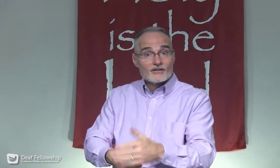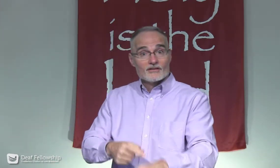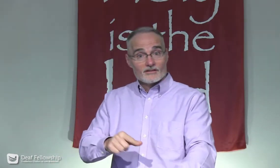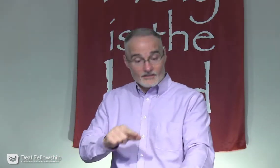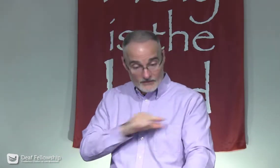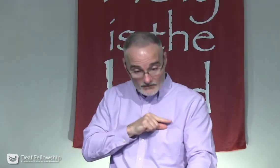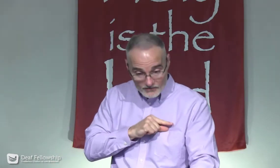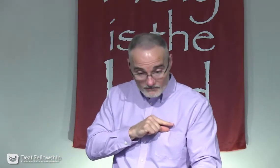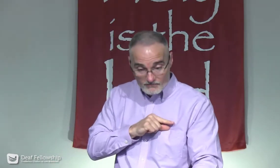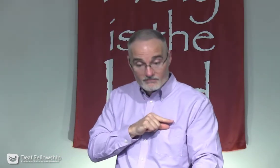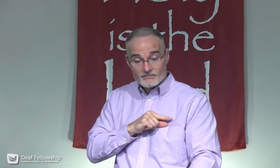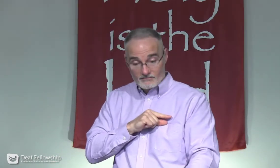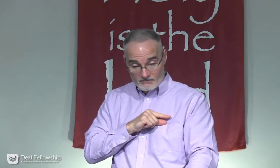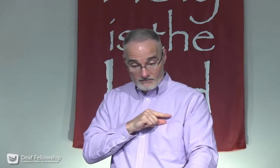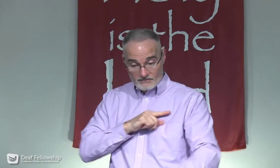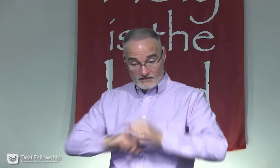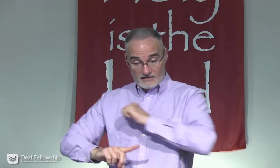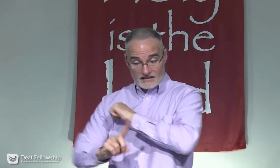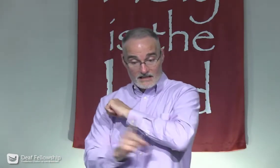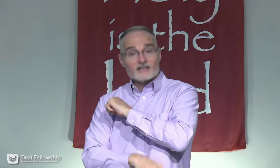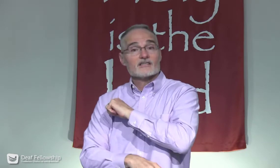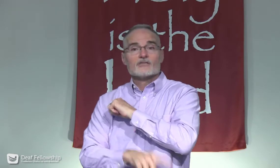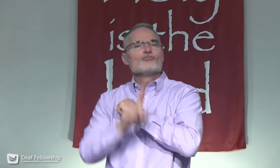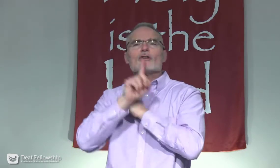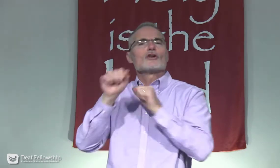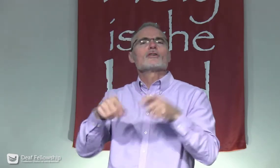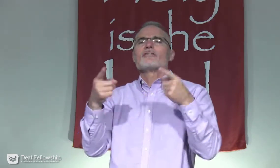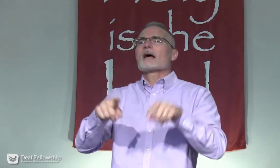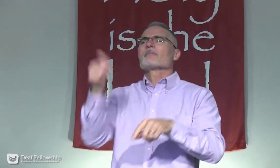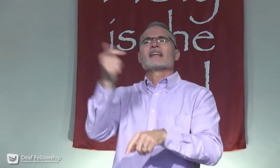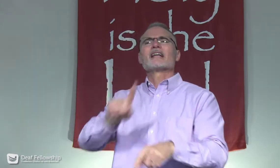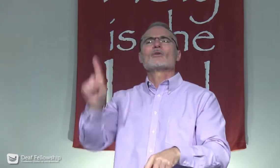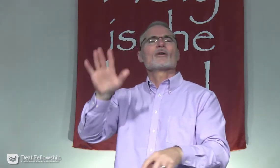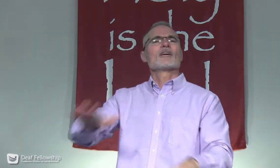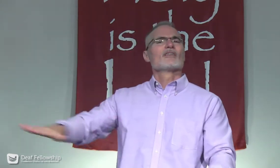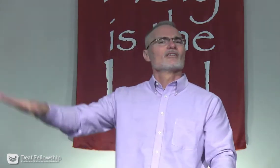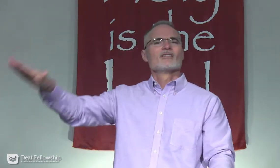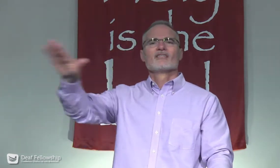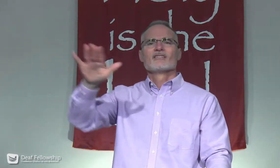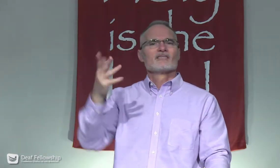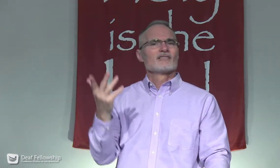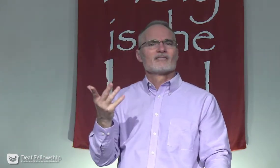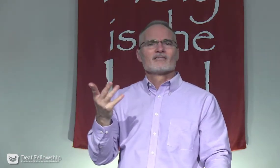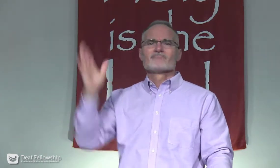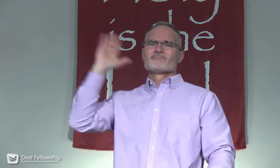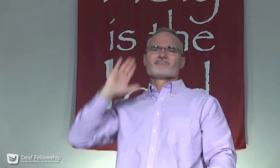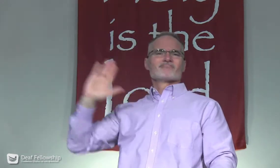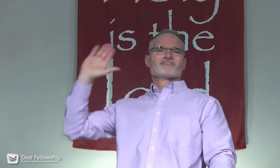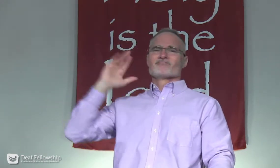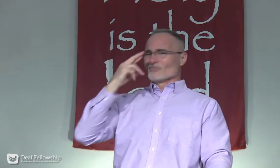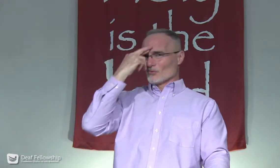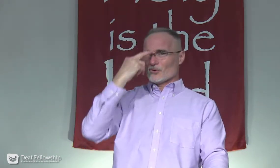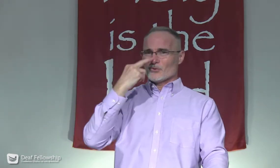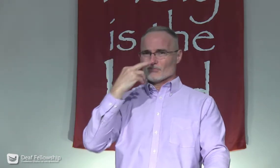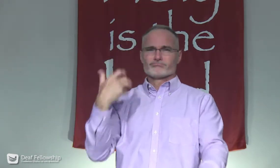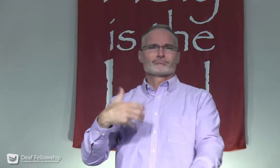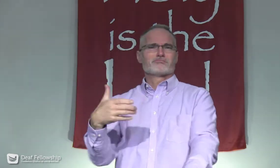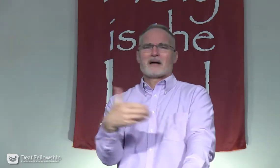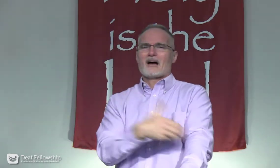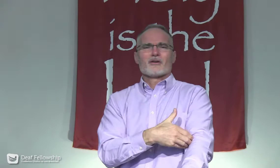He was arrested, charged, found guilty, and sentenced. And that could have happened anywhere,